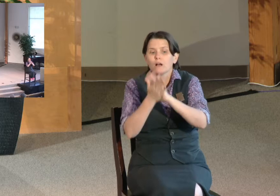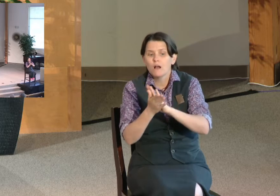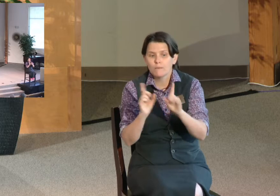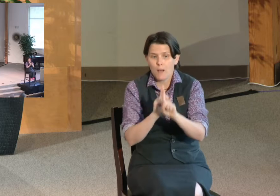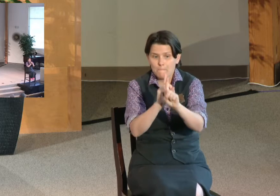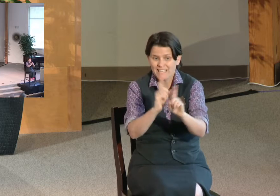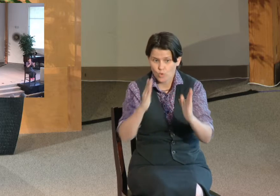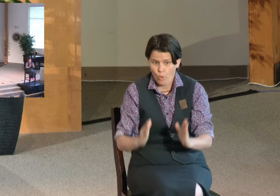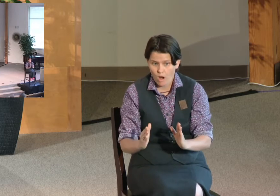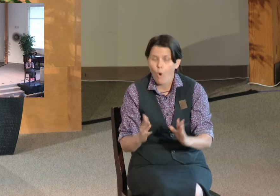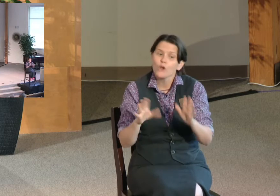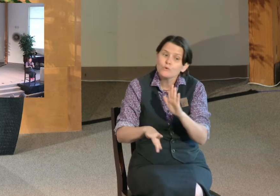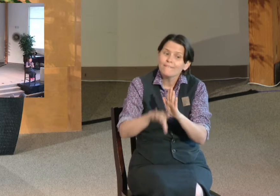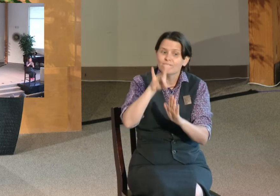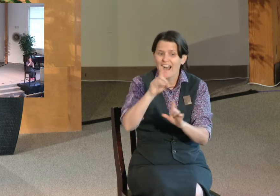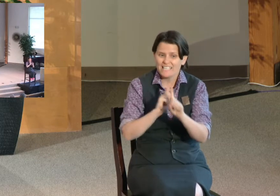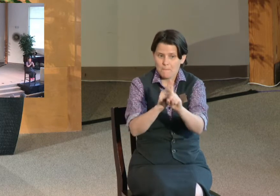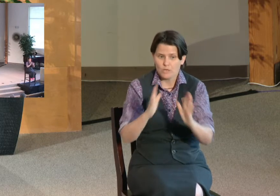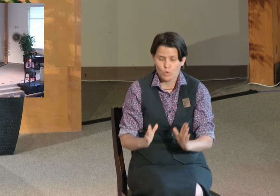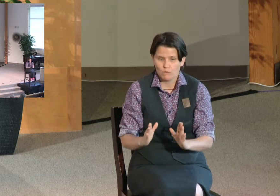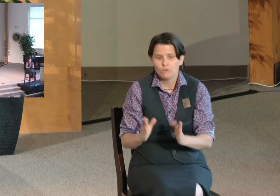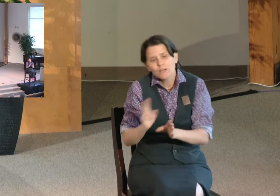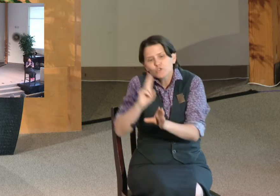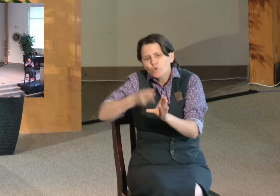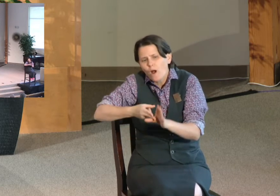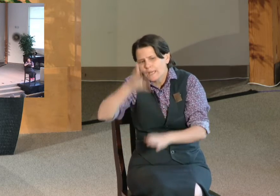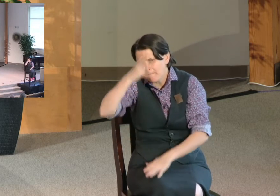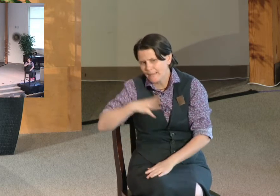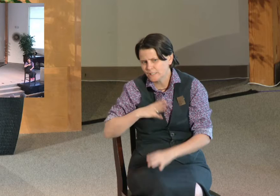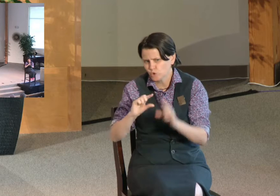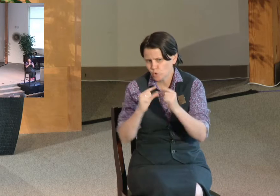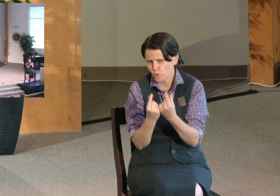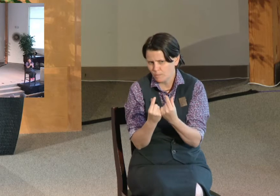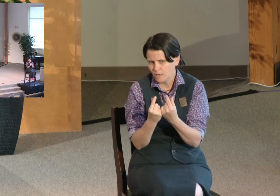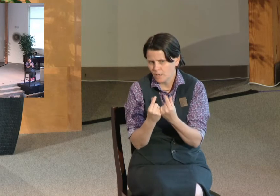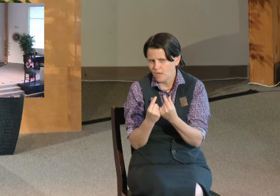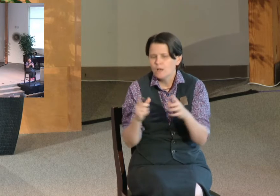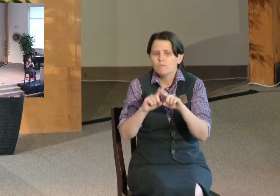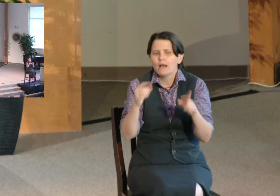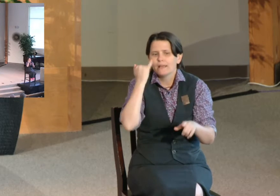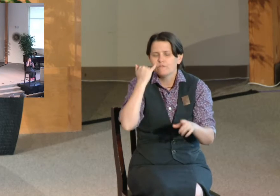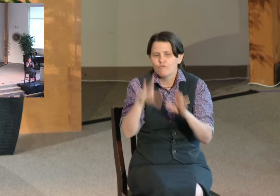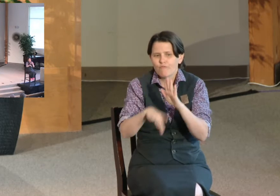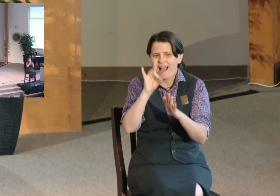my one kind of condition on that is if you do find a men's group, make sure that it's not filled with